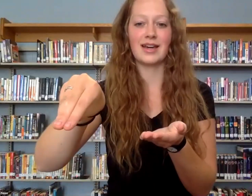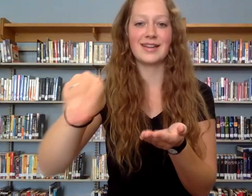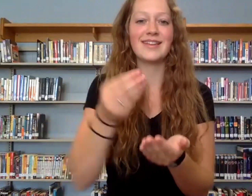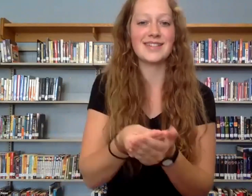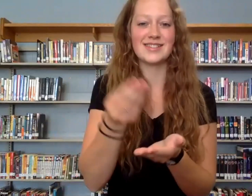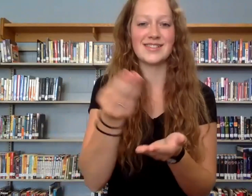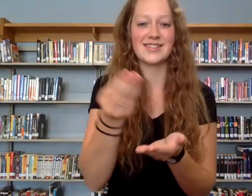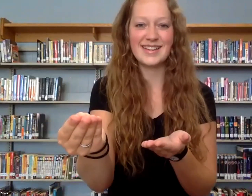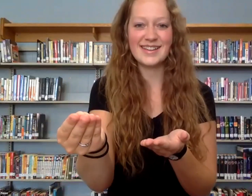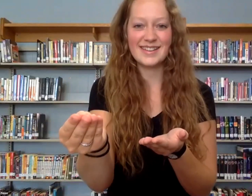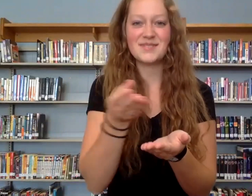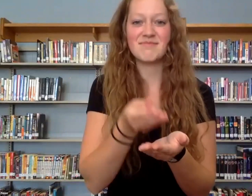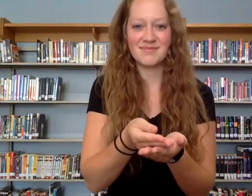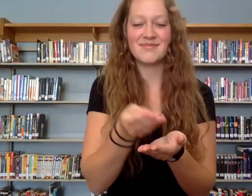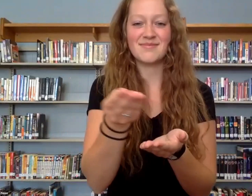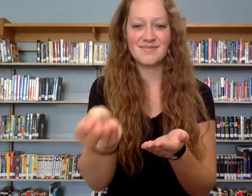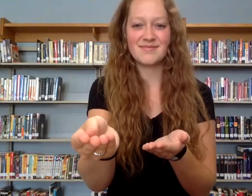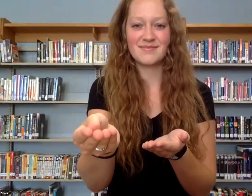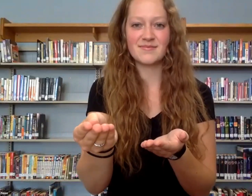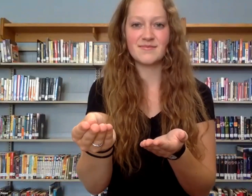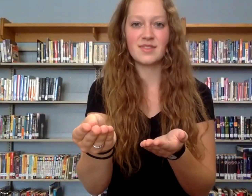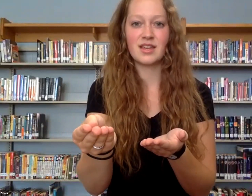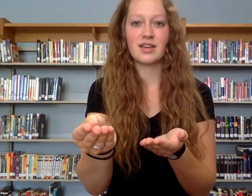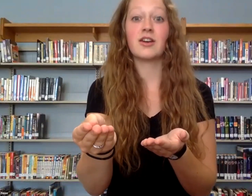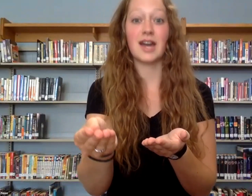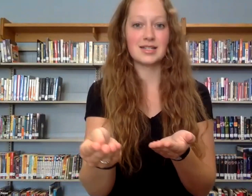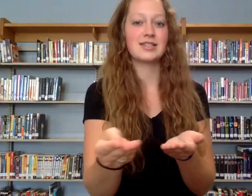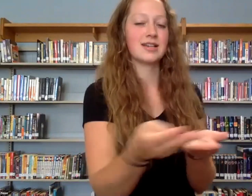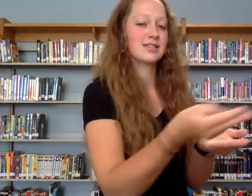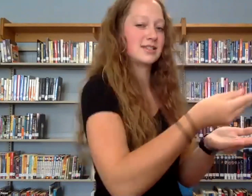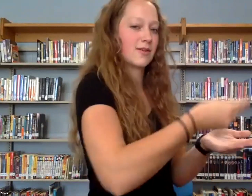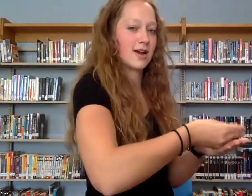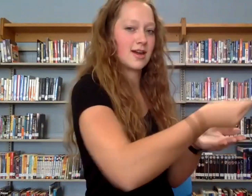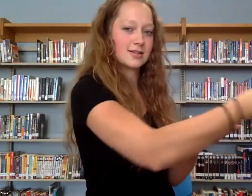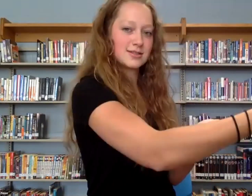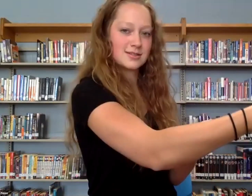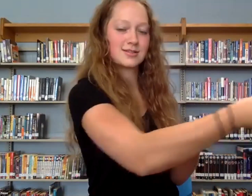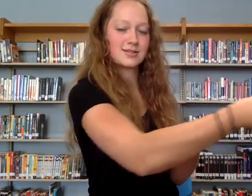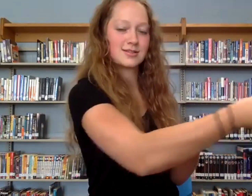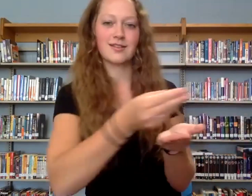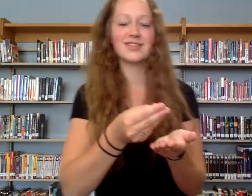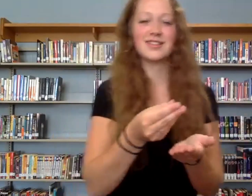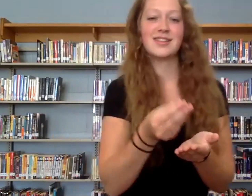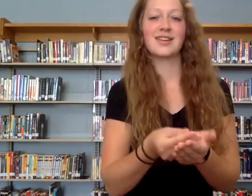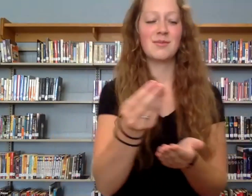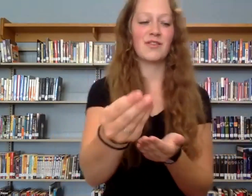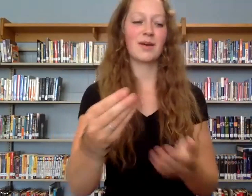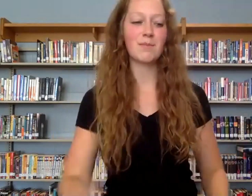Because your dominant hand is handing the money. Correct. Yes, this is my right hand. There you go. Got it. Perfect.